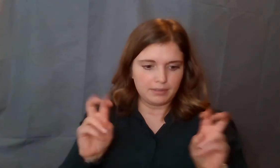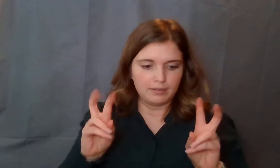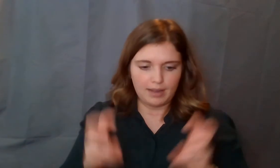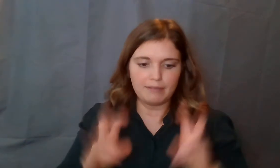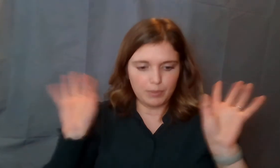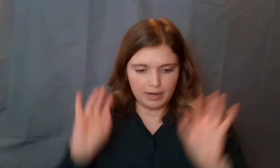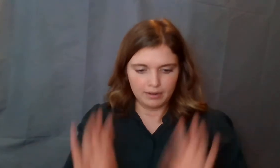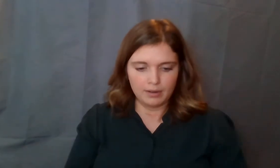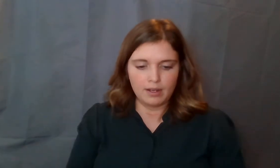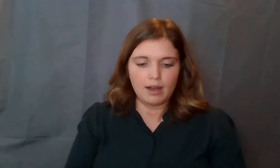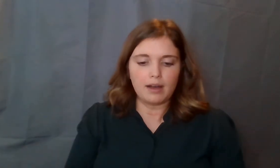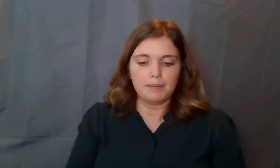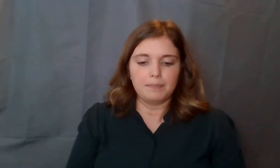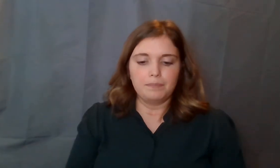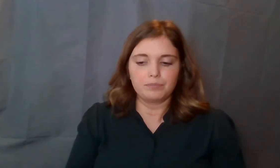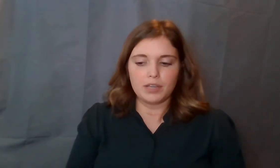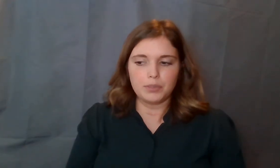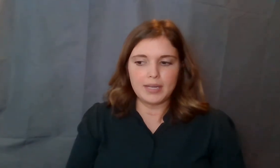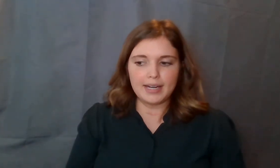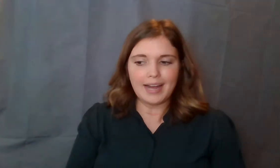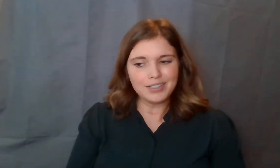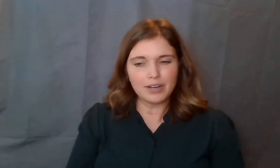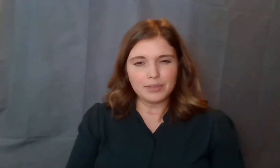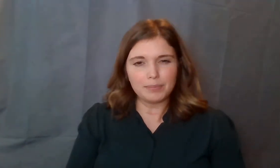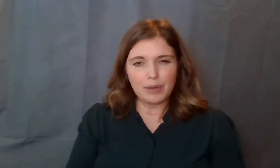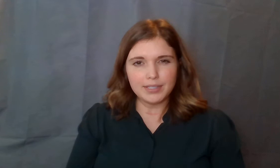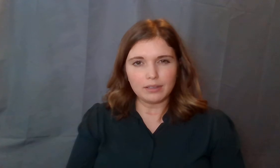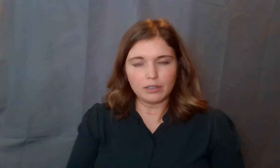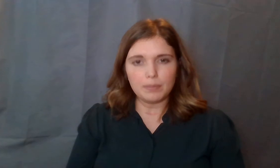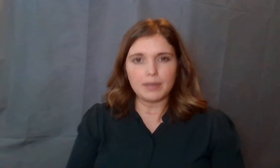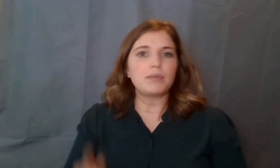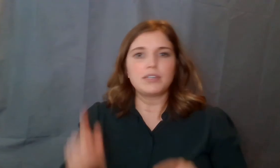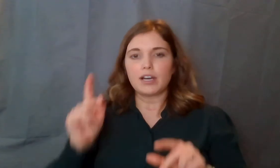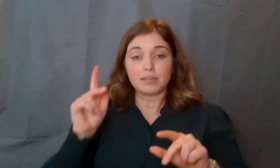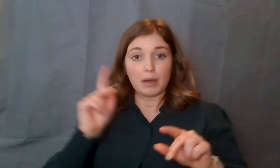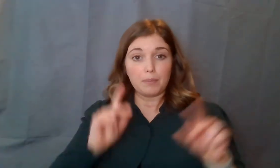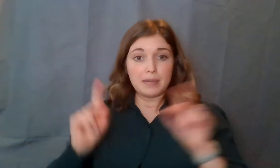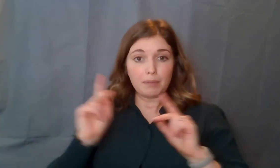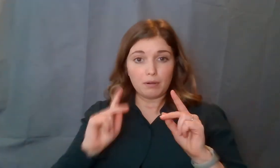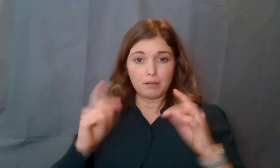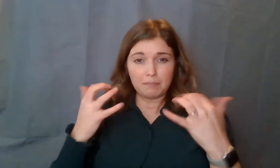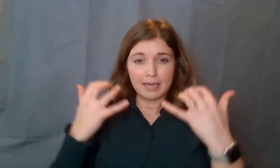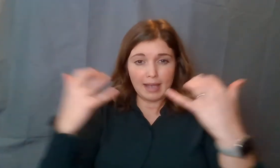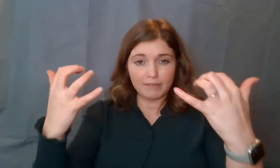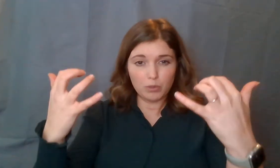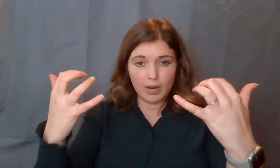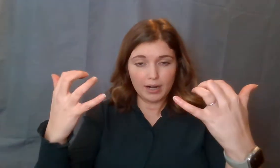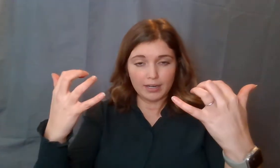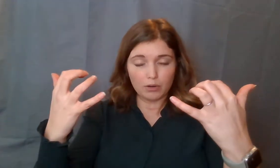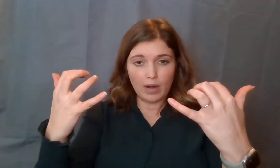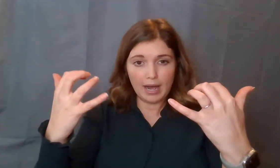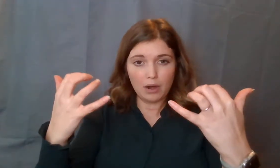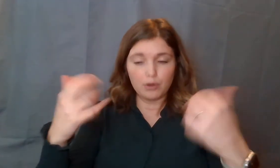place, everywhere. So we had kind of talked about this a little bit when we talked about people being everywhere in a crowd,